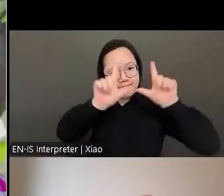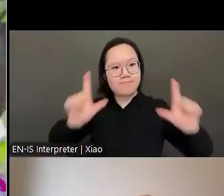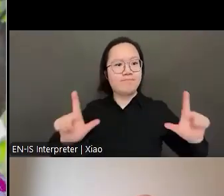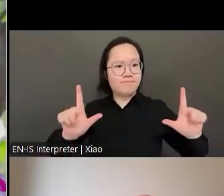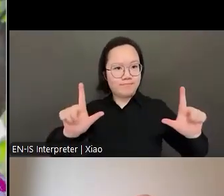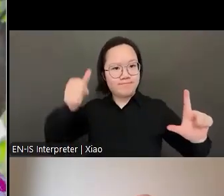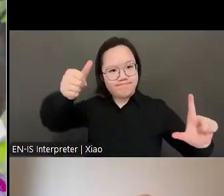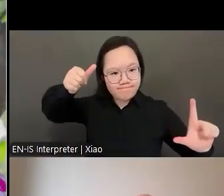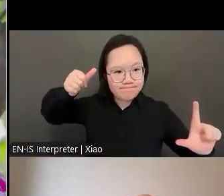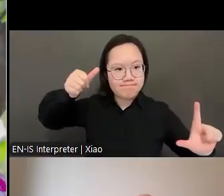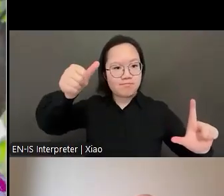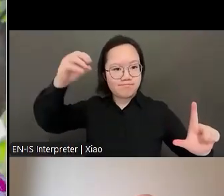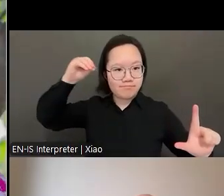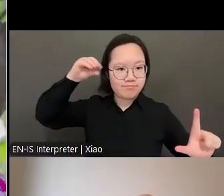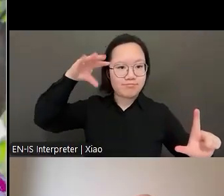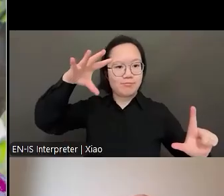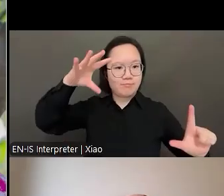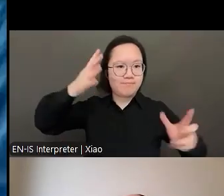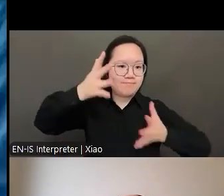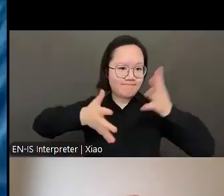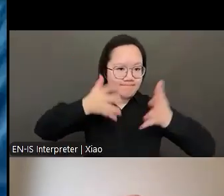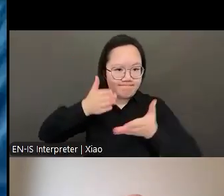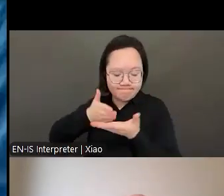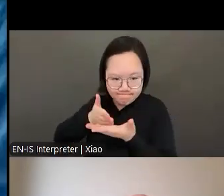the entirety of the event.